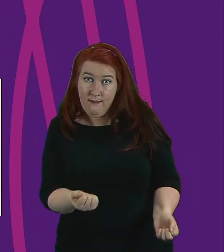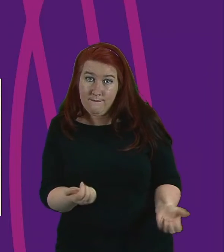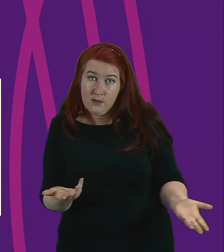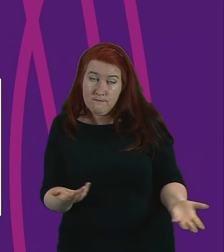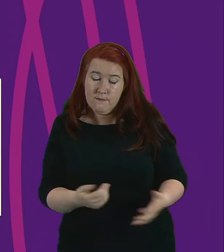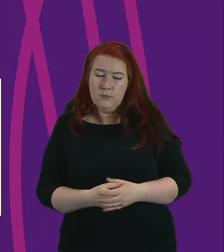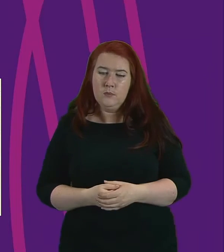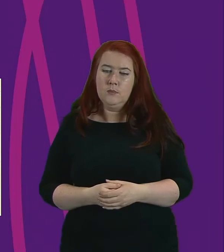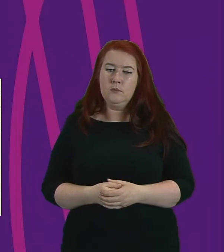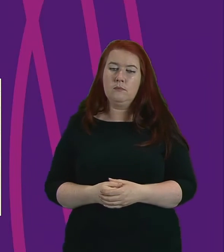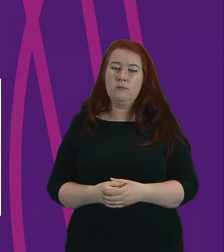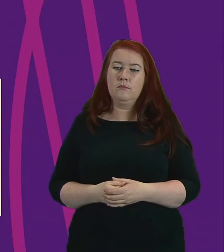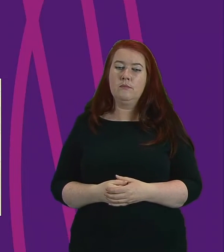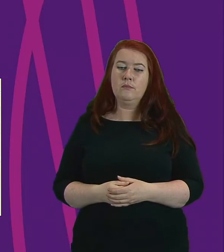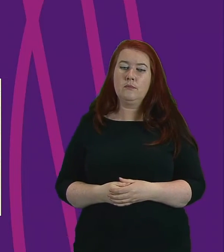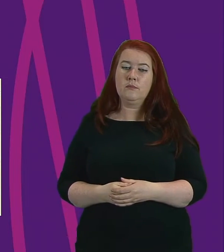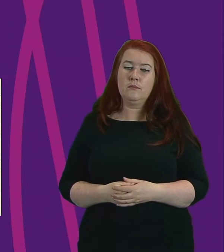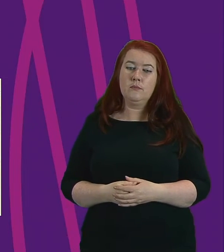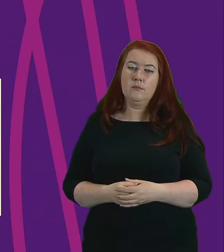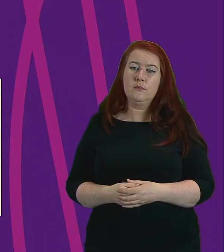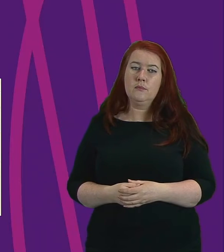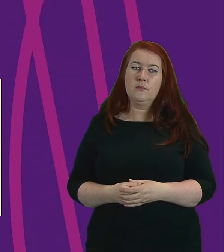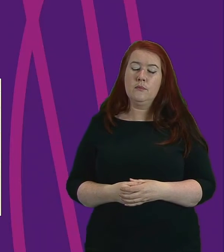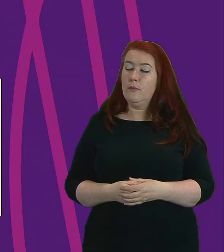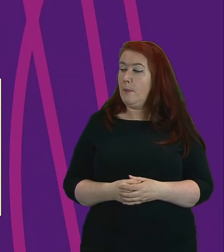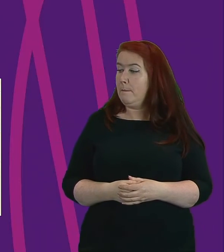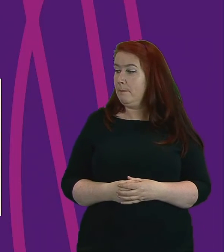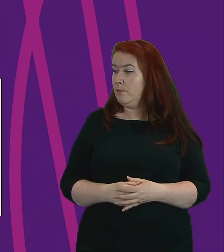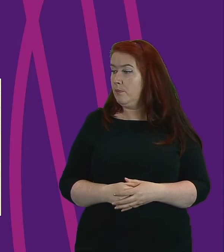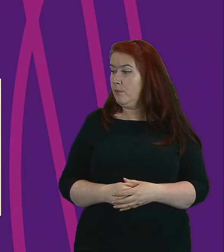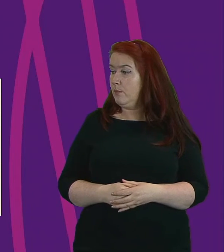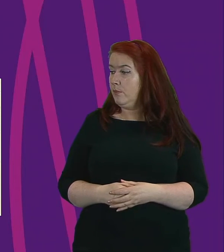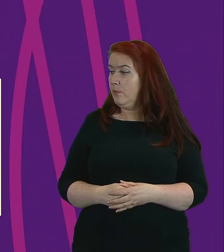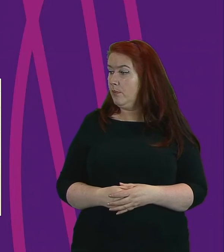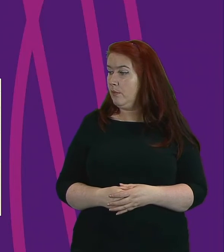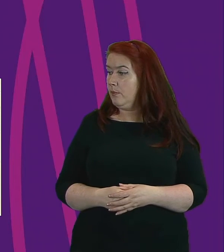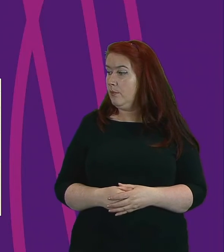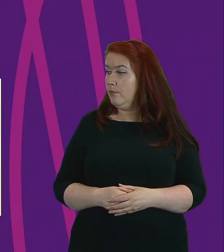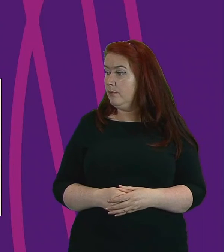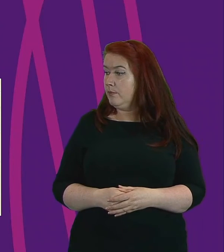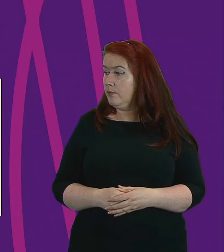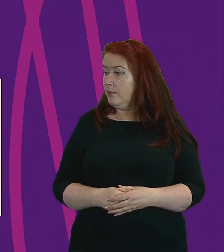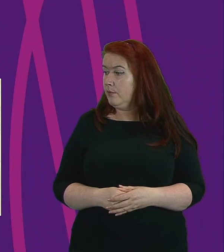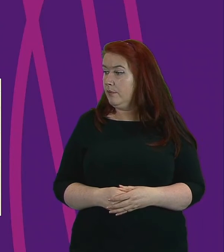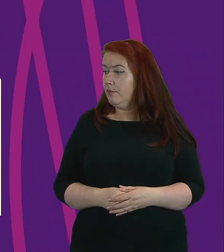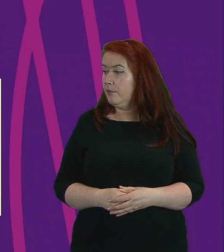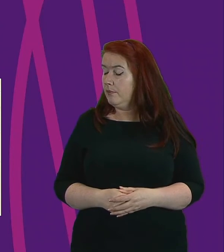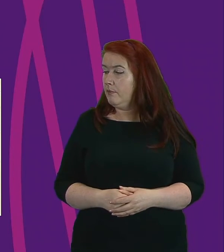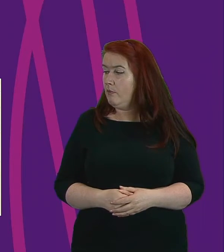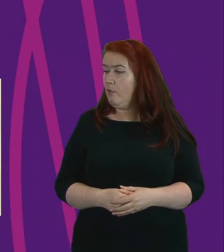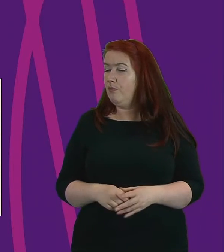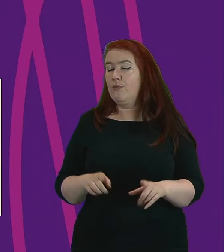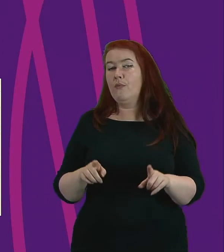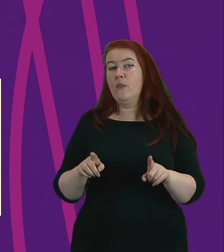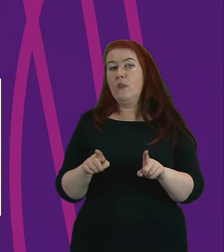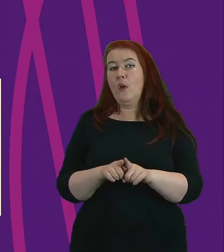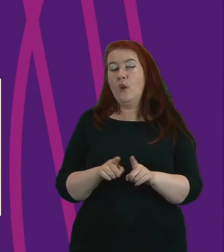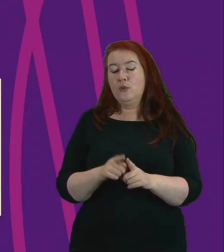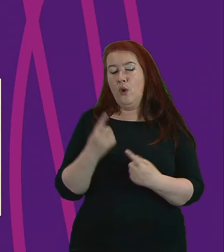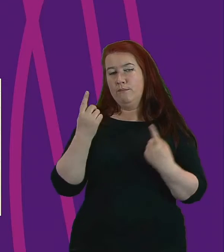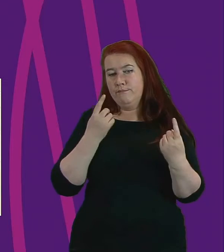He also said that, and I wonder if the Cabinet Secretary for Finance can address this in her remarks following, whether the